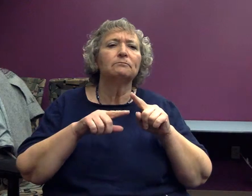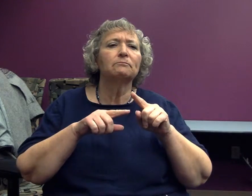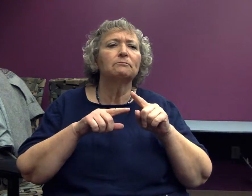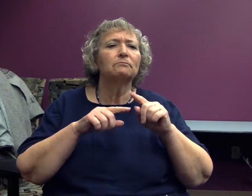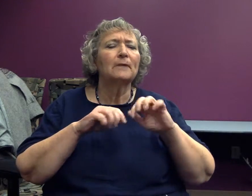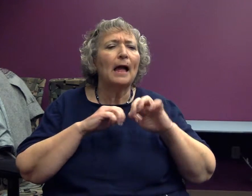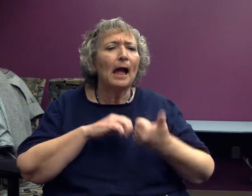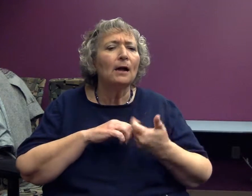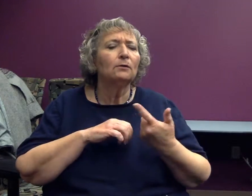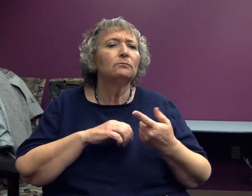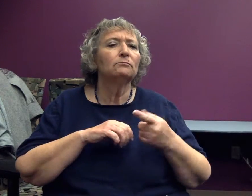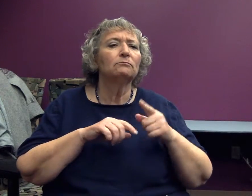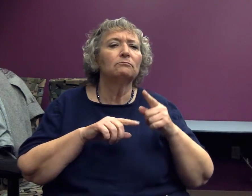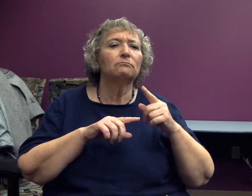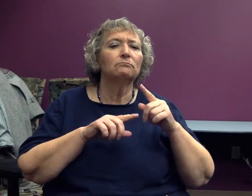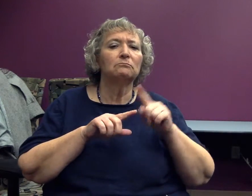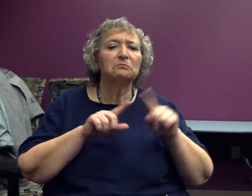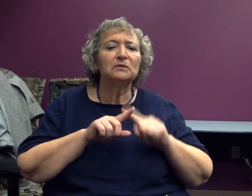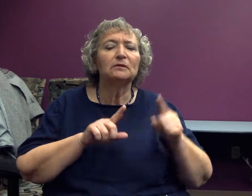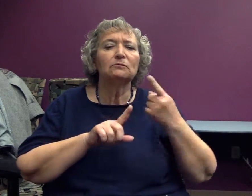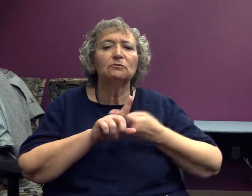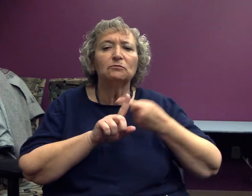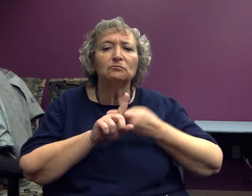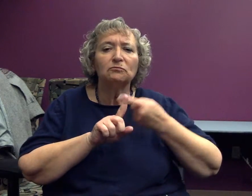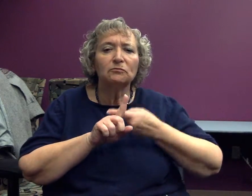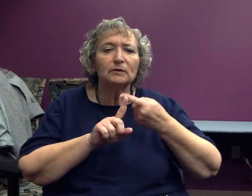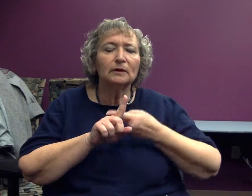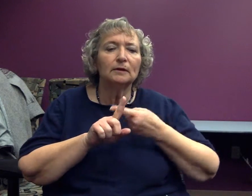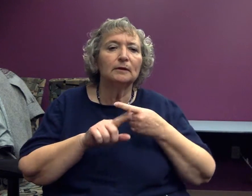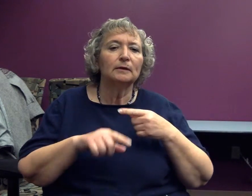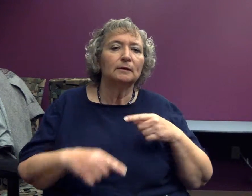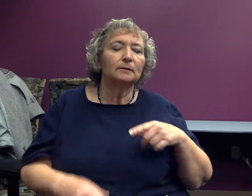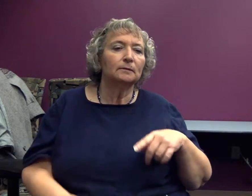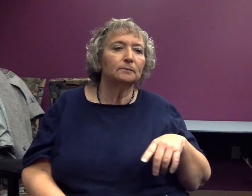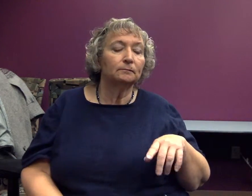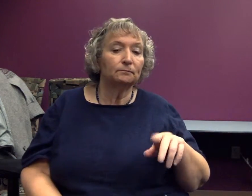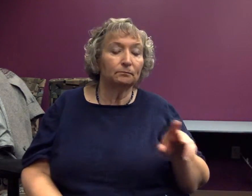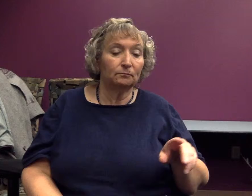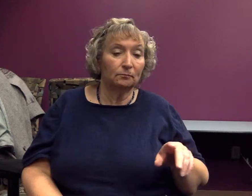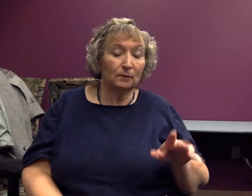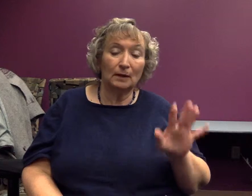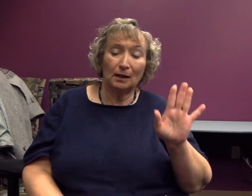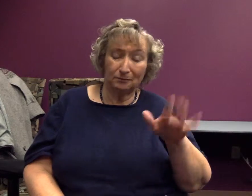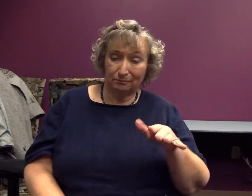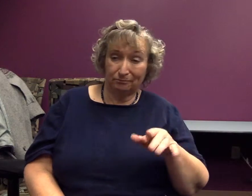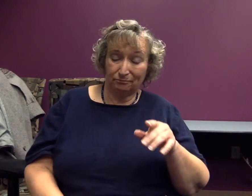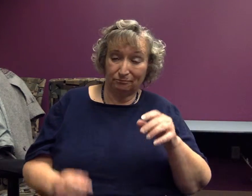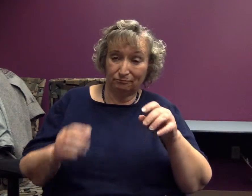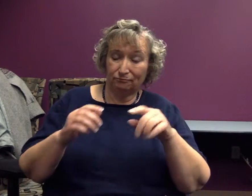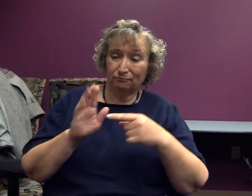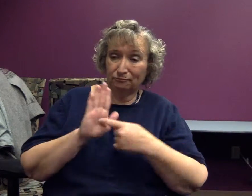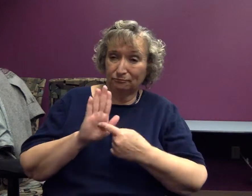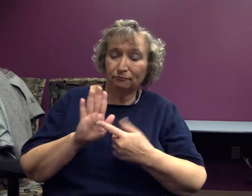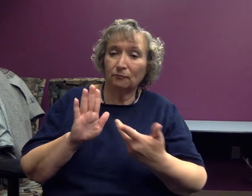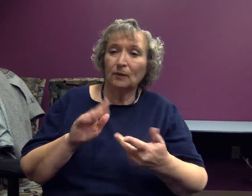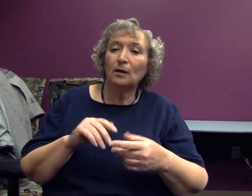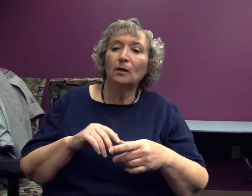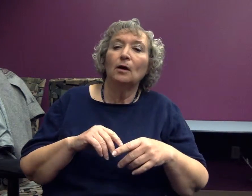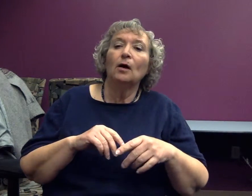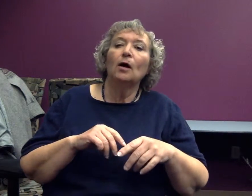Doing dishes. What water usually works better to clean dishes? Cold water or hot water? Why does hot water work